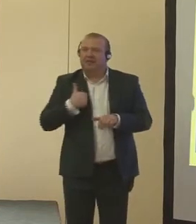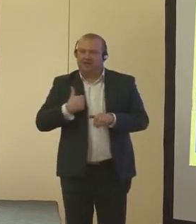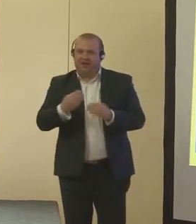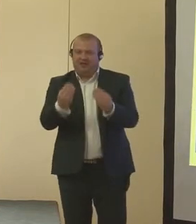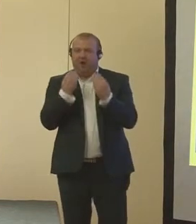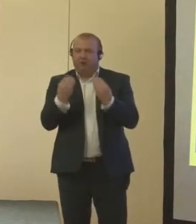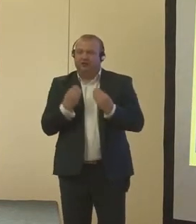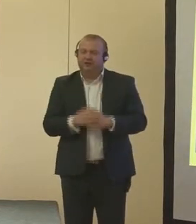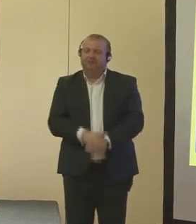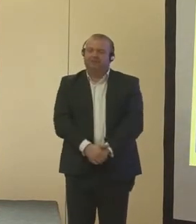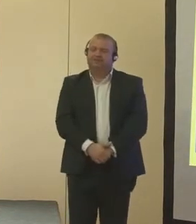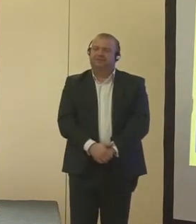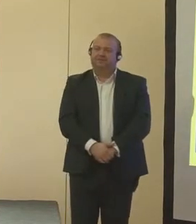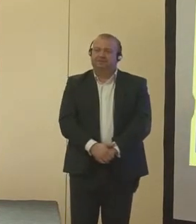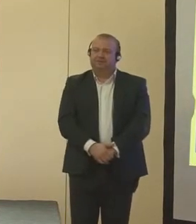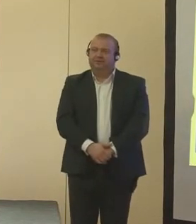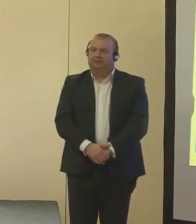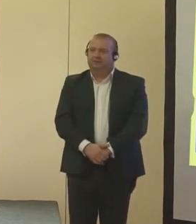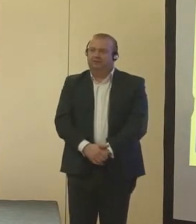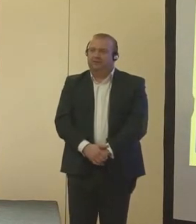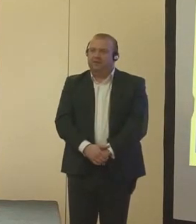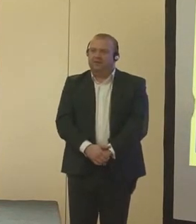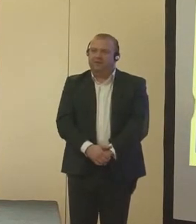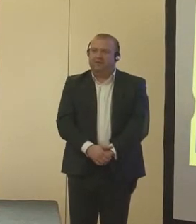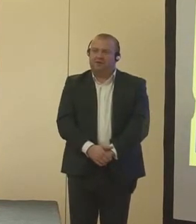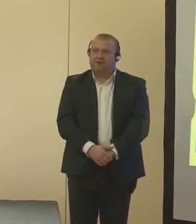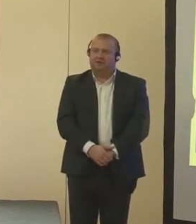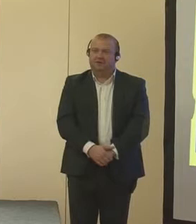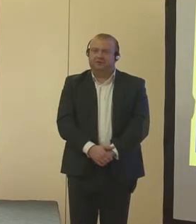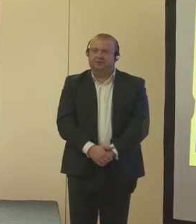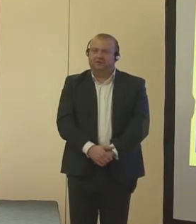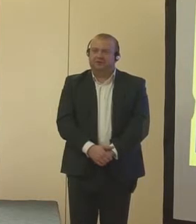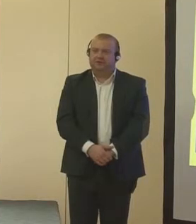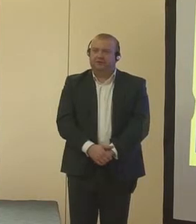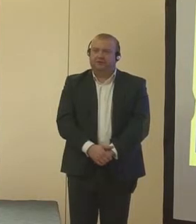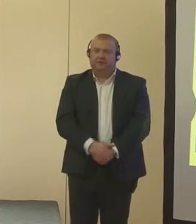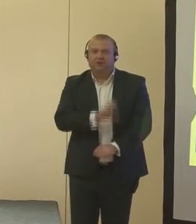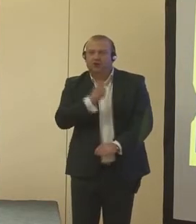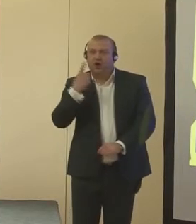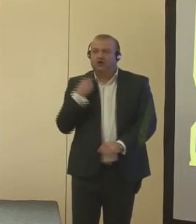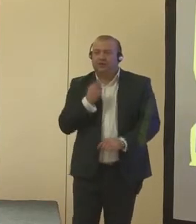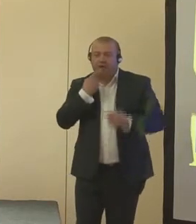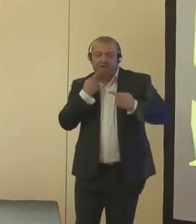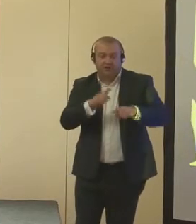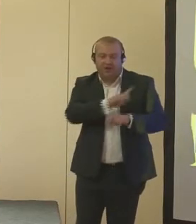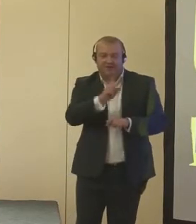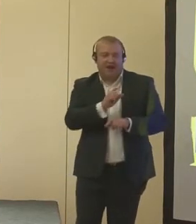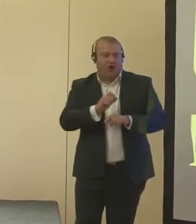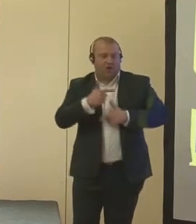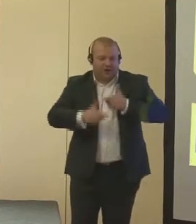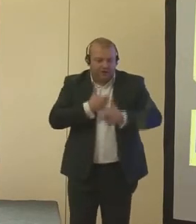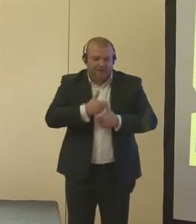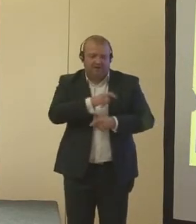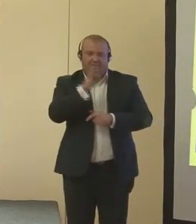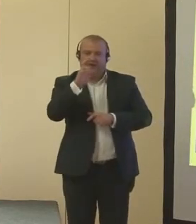this formal learning environment, but also ICT developers. They should know, how do I provide my